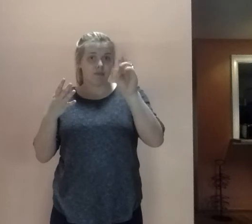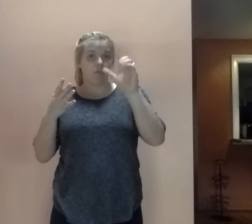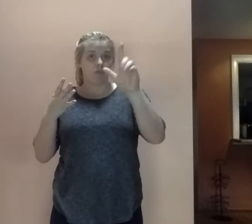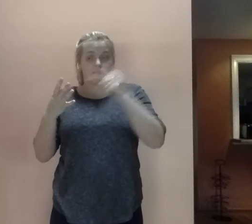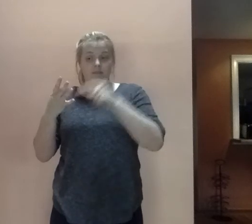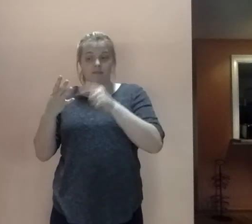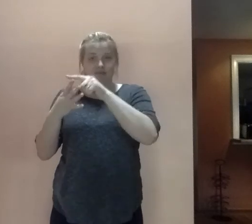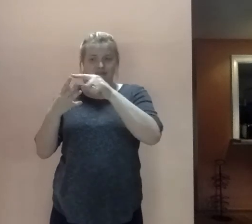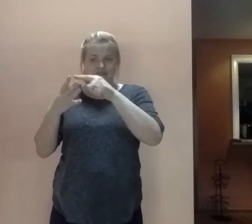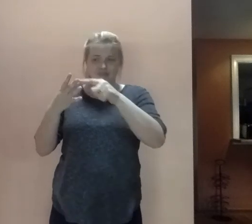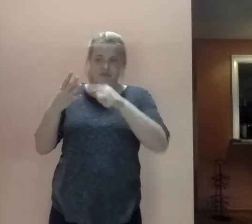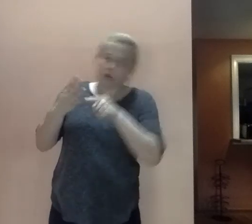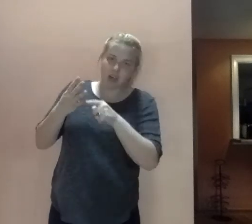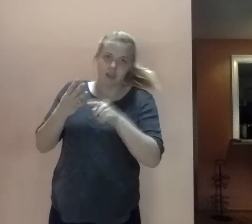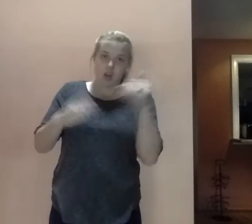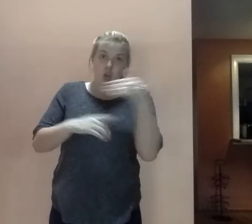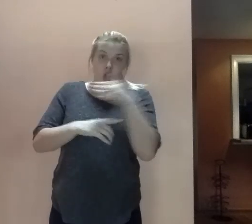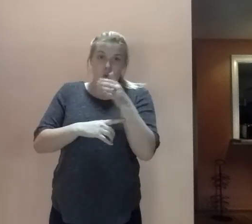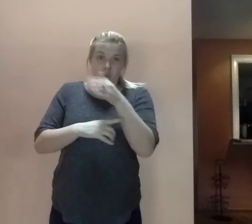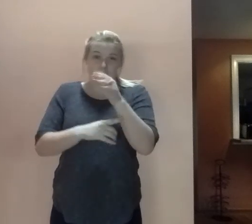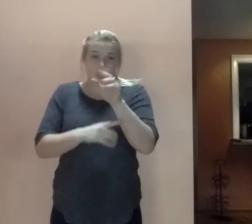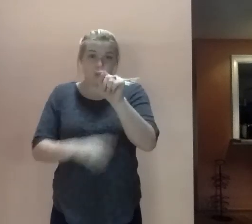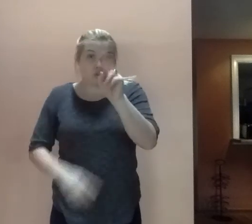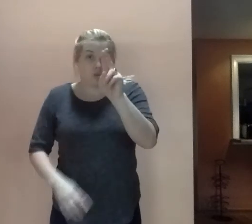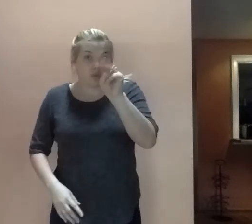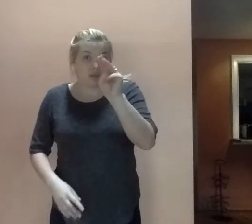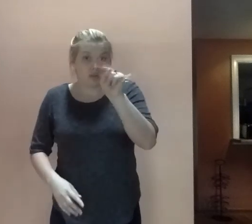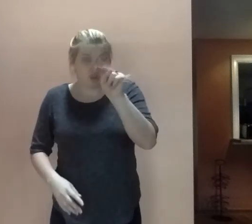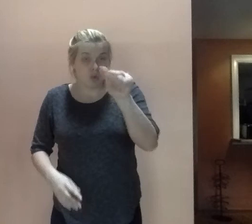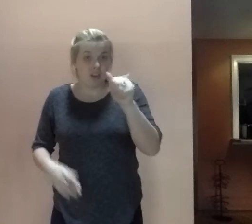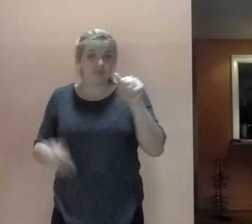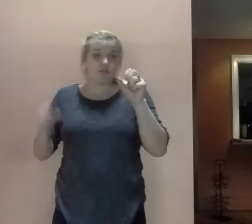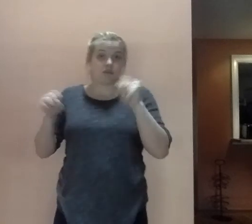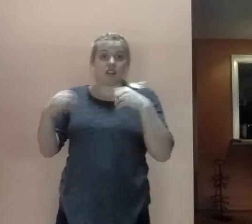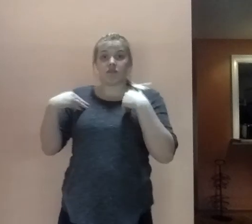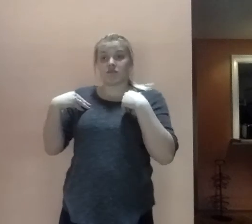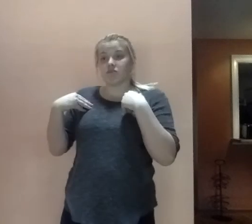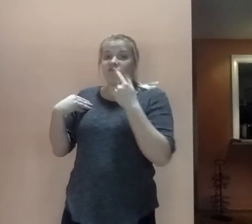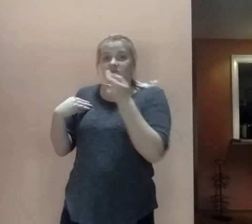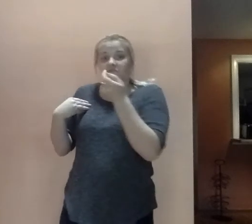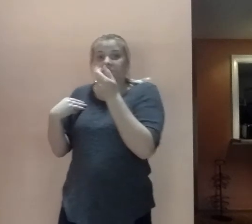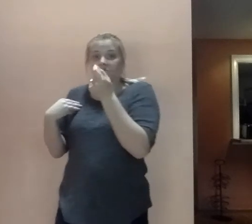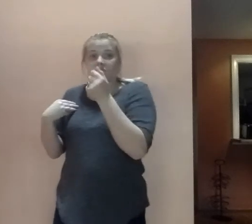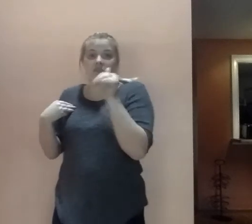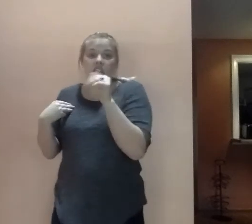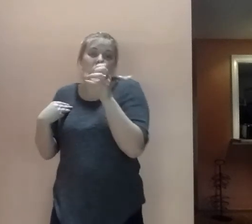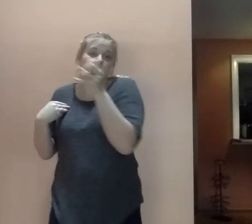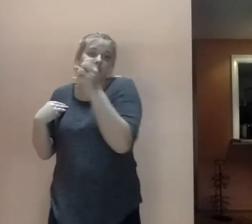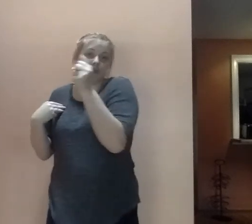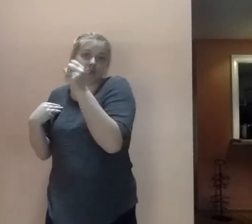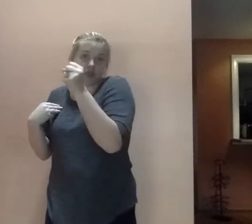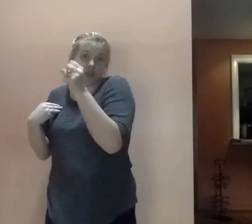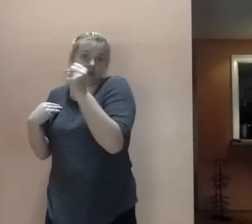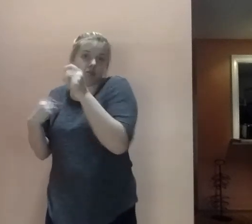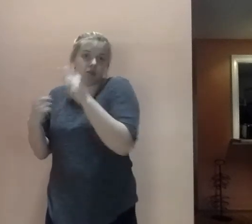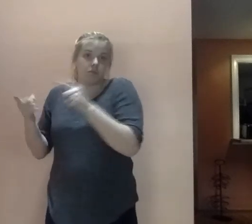be almost less than a glass of milk, to salmon or tilapia, which is higher than a pork chop. If you